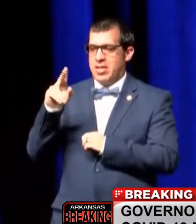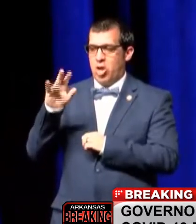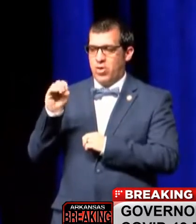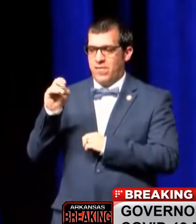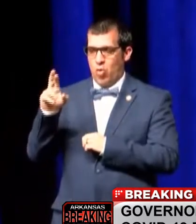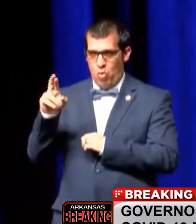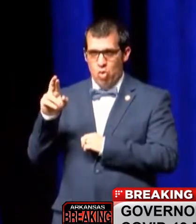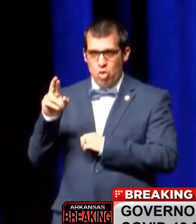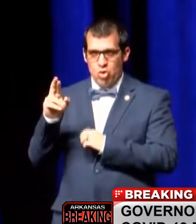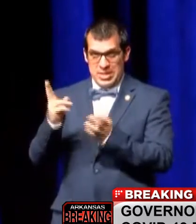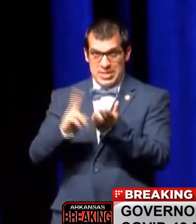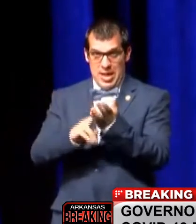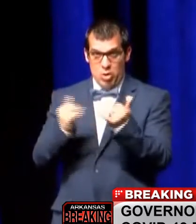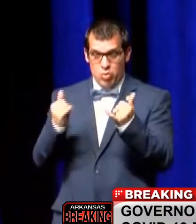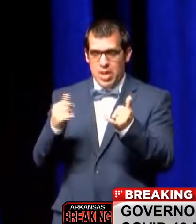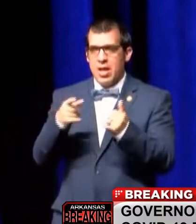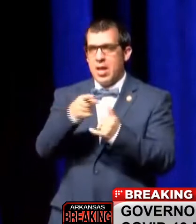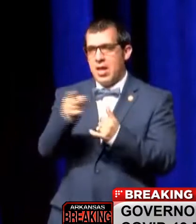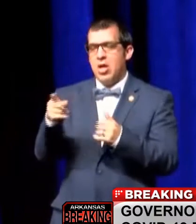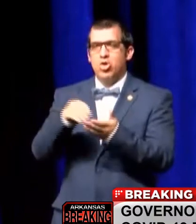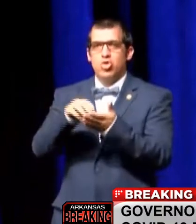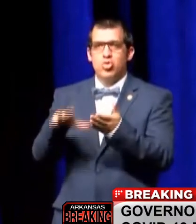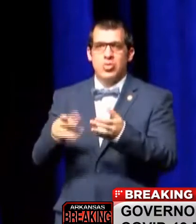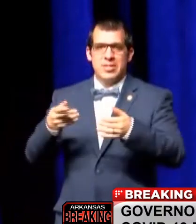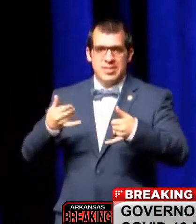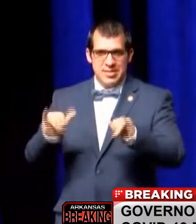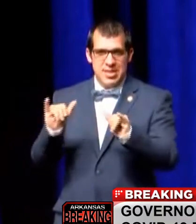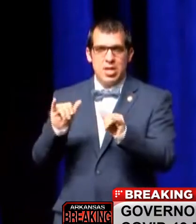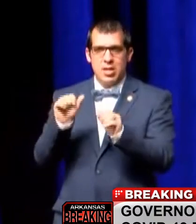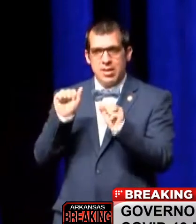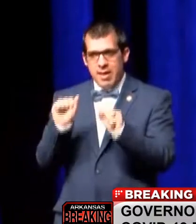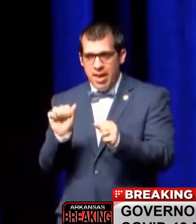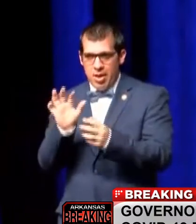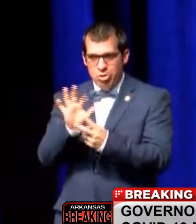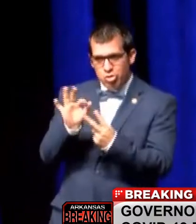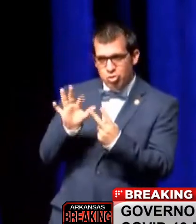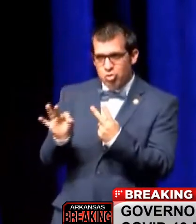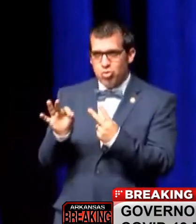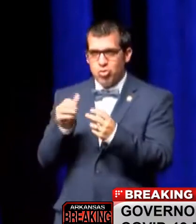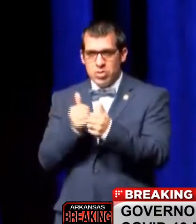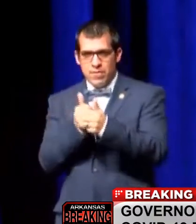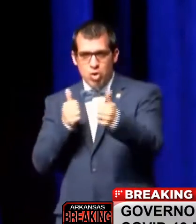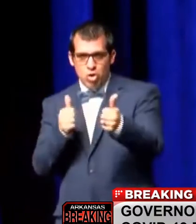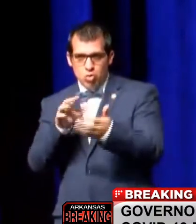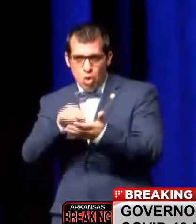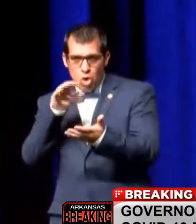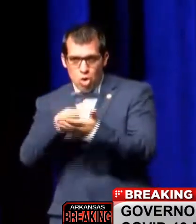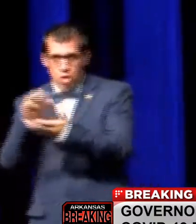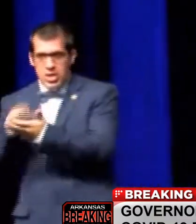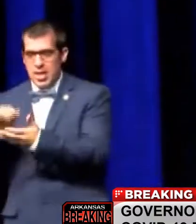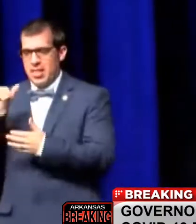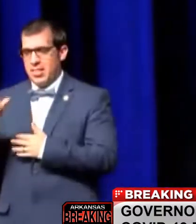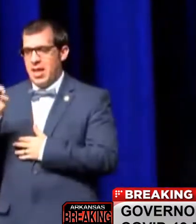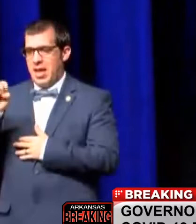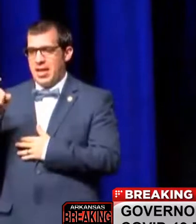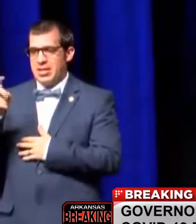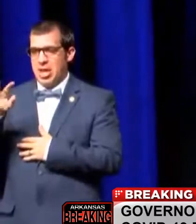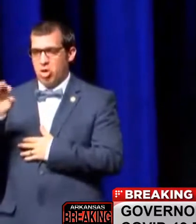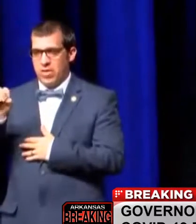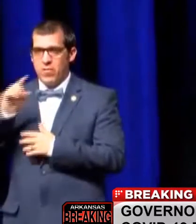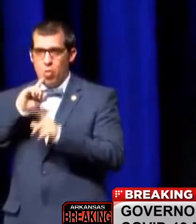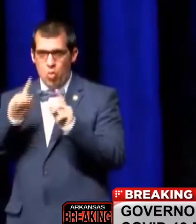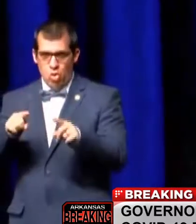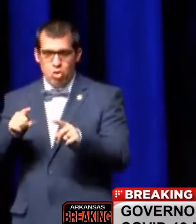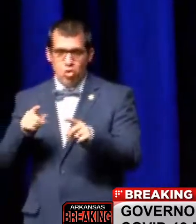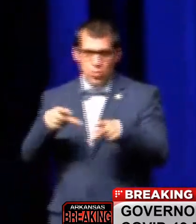allows students to continue to have the option for virtual learning, and that executive order is necessary for